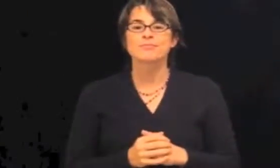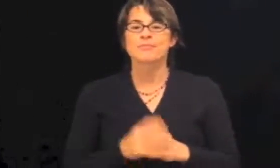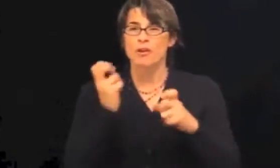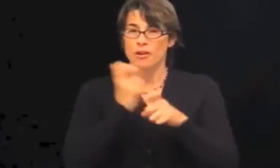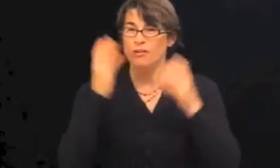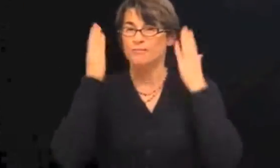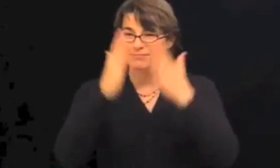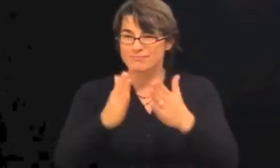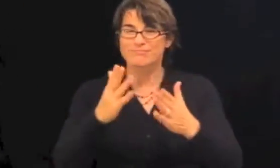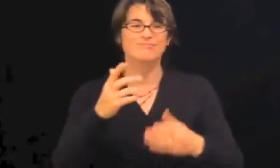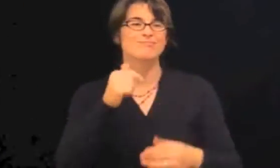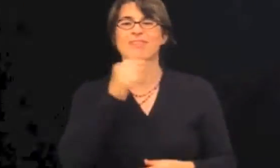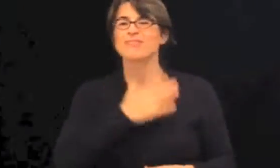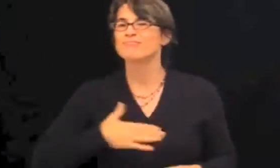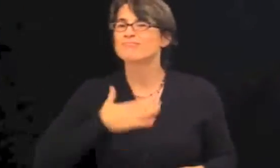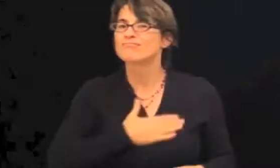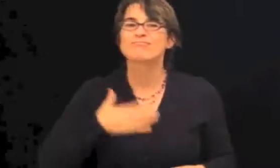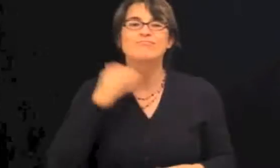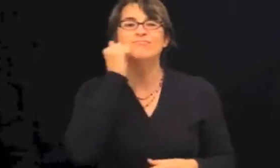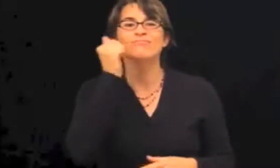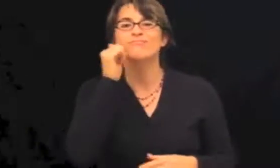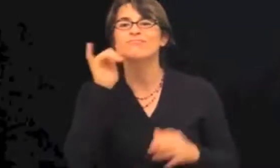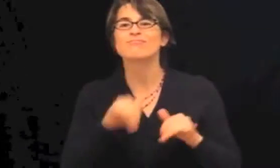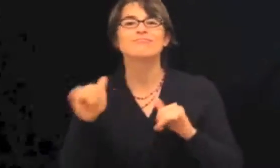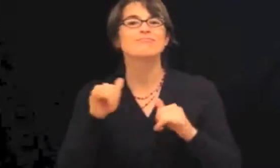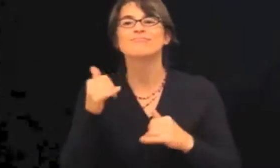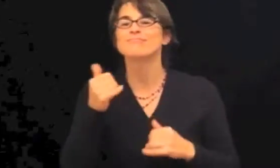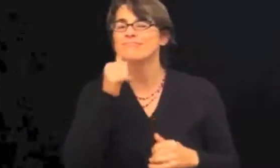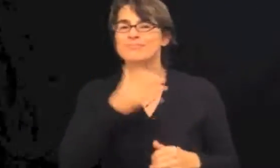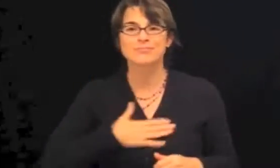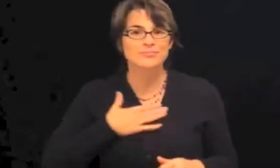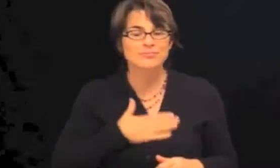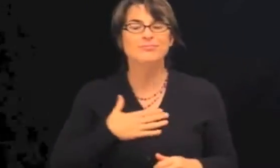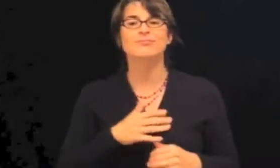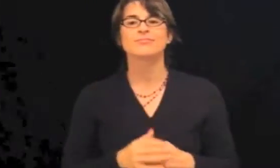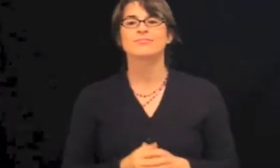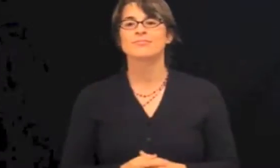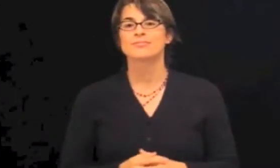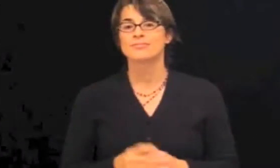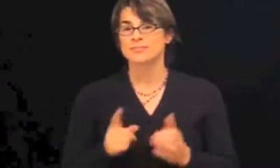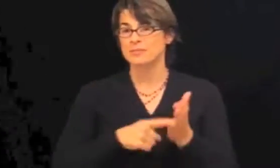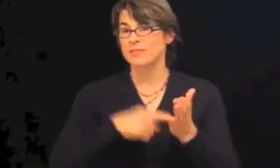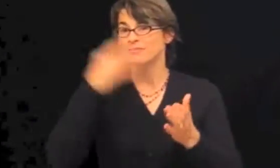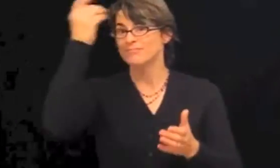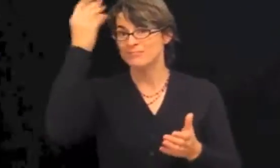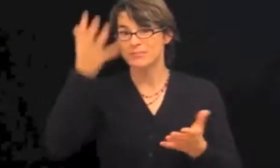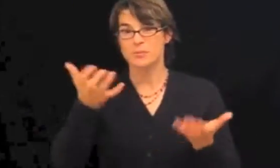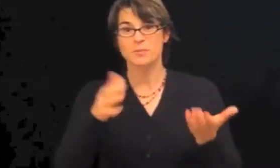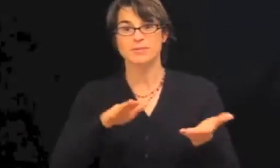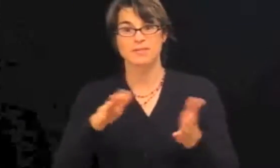have any hope for the future and you can't concentrate and you can't enjoy just everyday life.